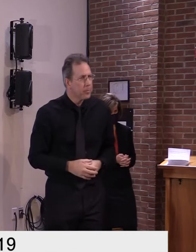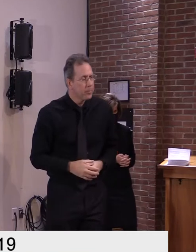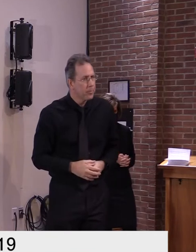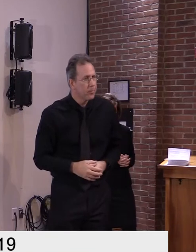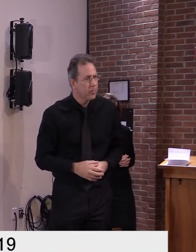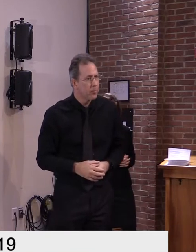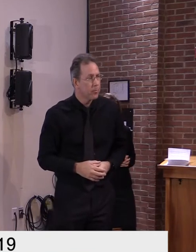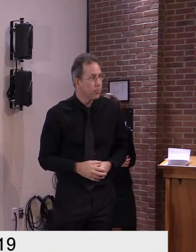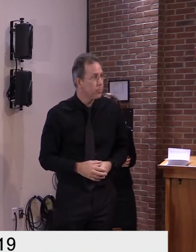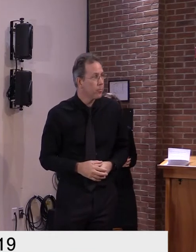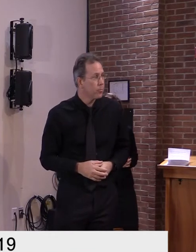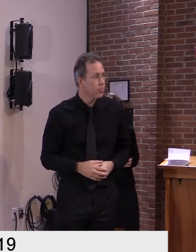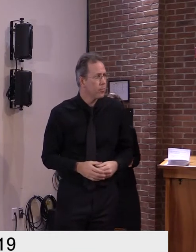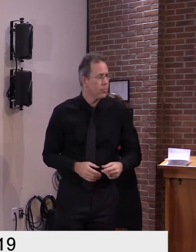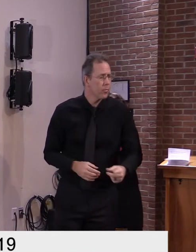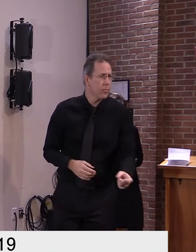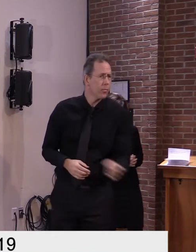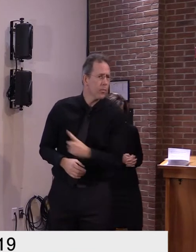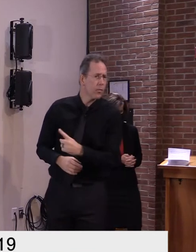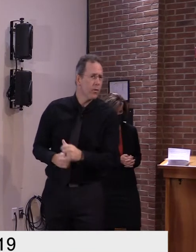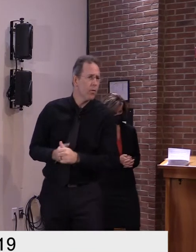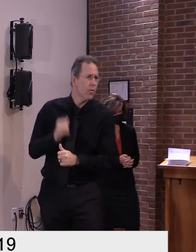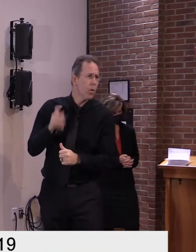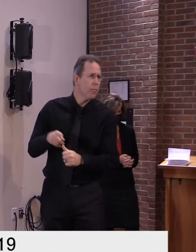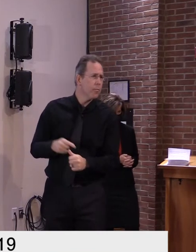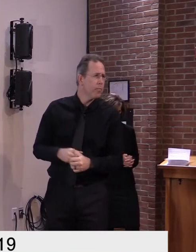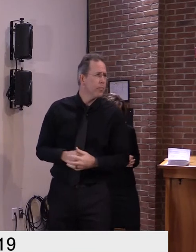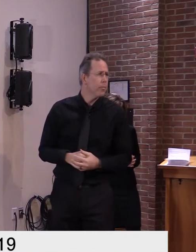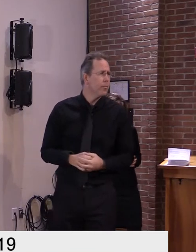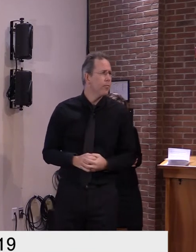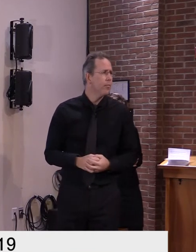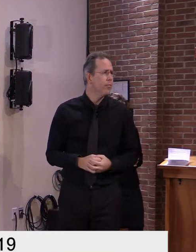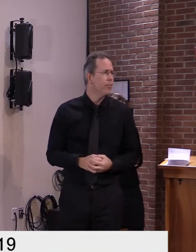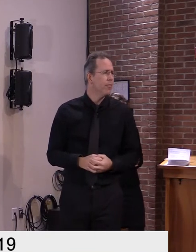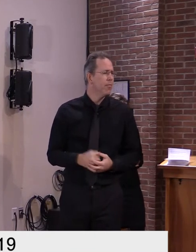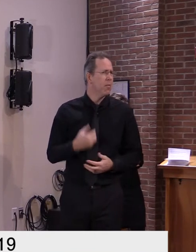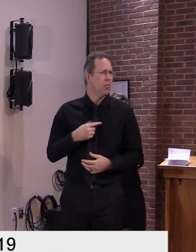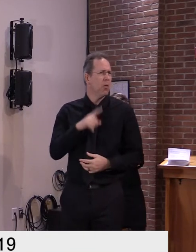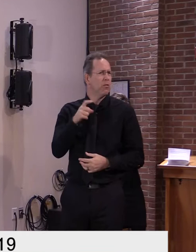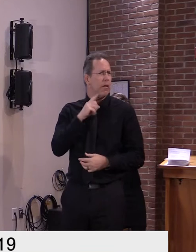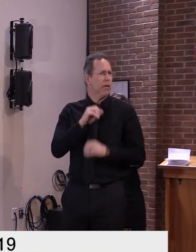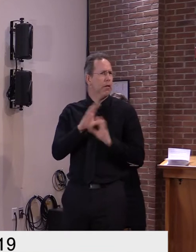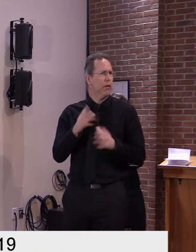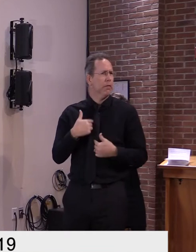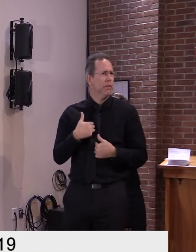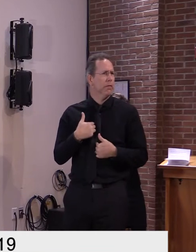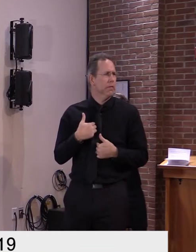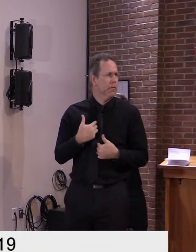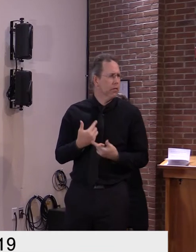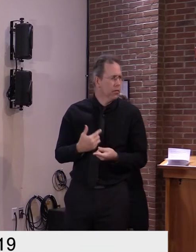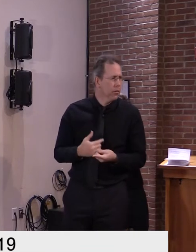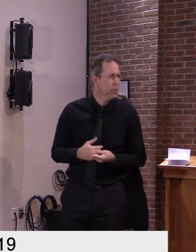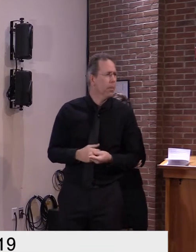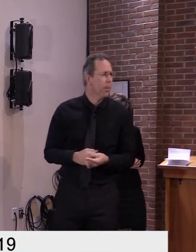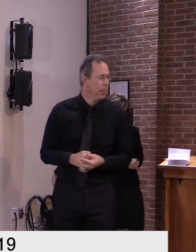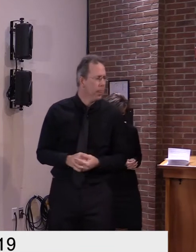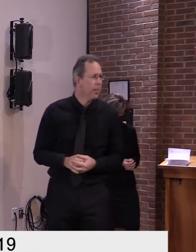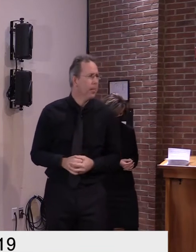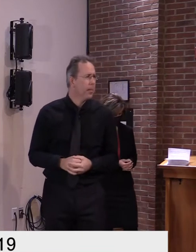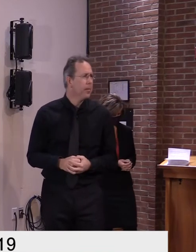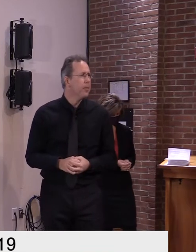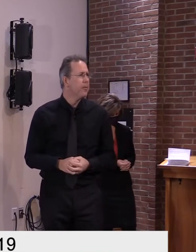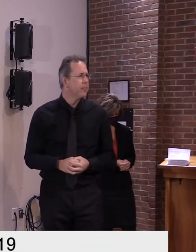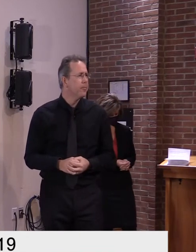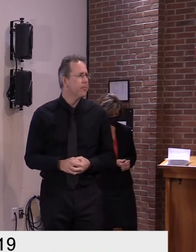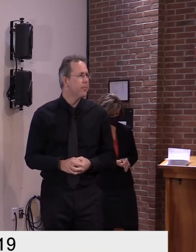Not sure if I clarified quite the way I intended to. There are some facilities that are seeing current outbreaks. Are they being